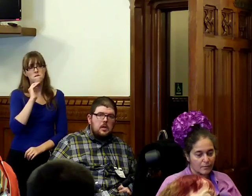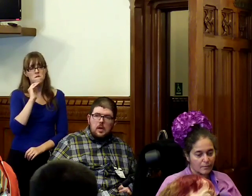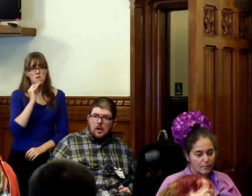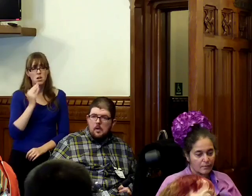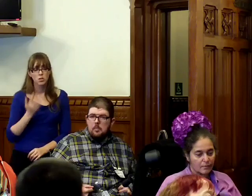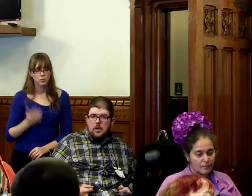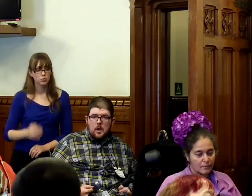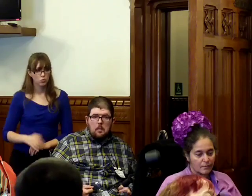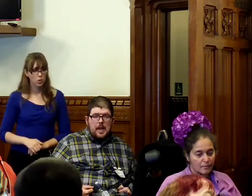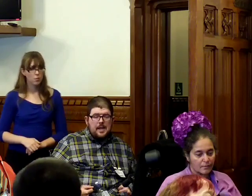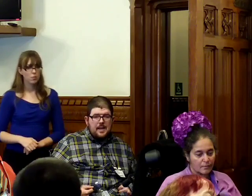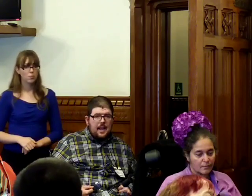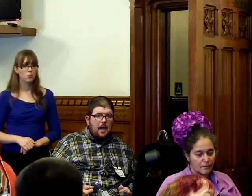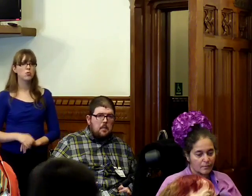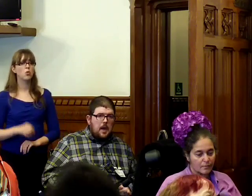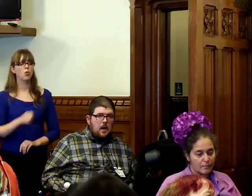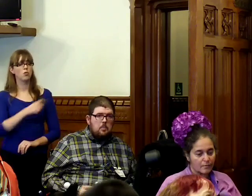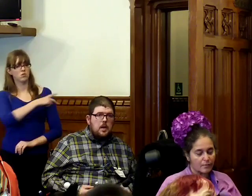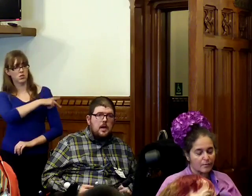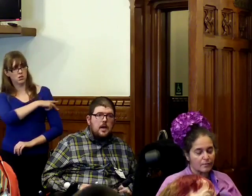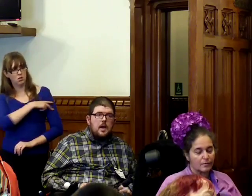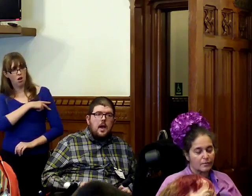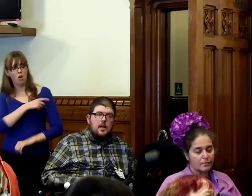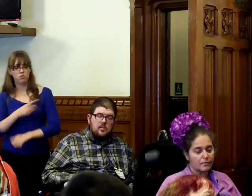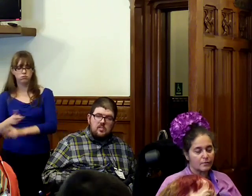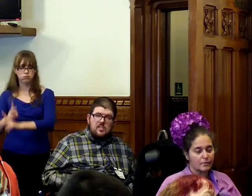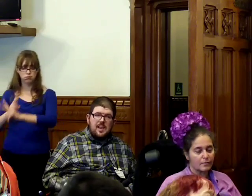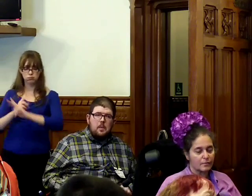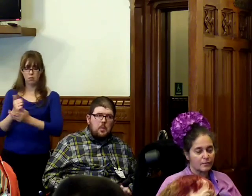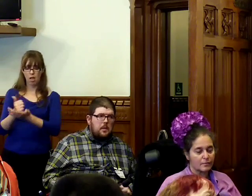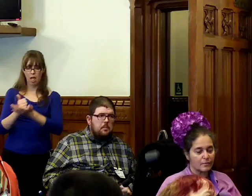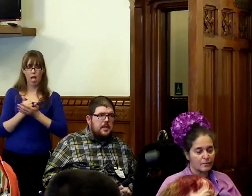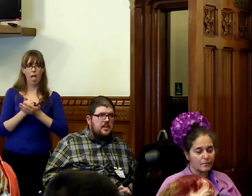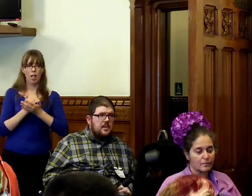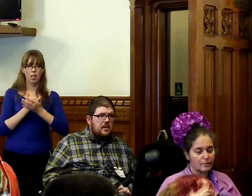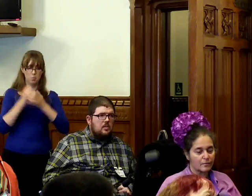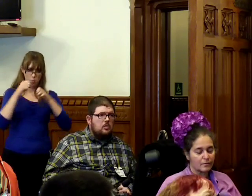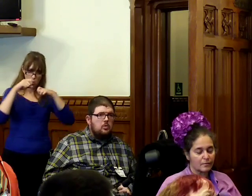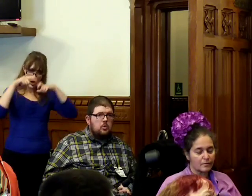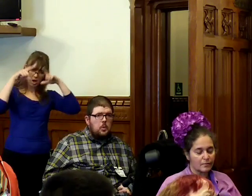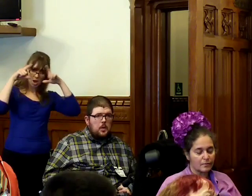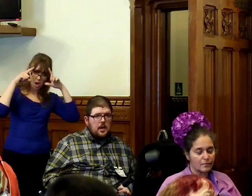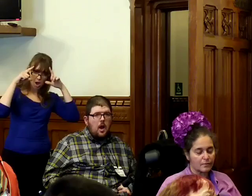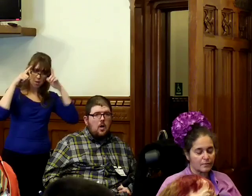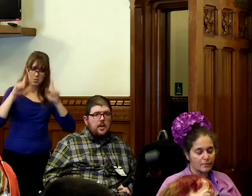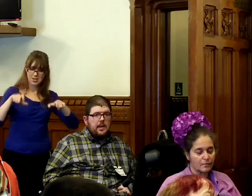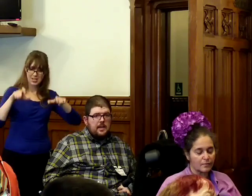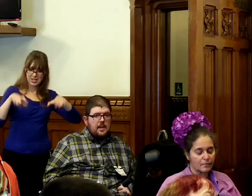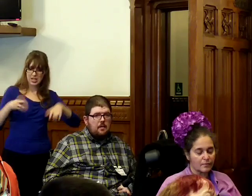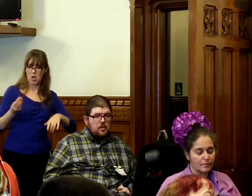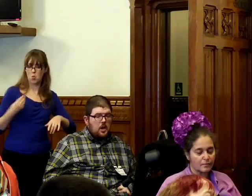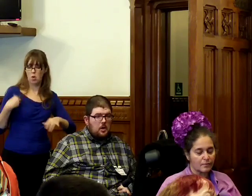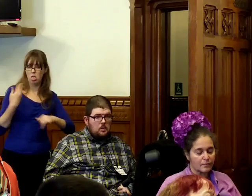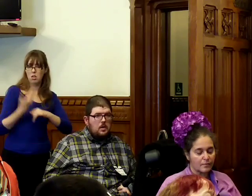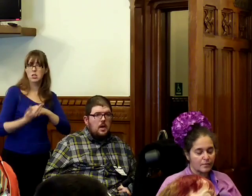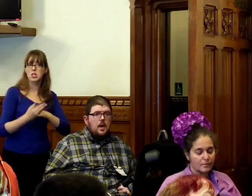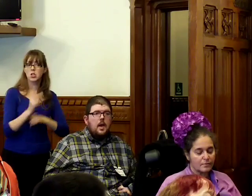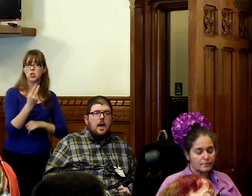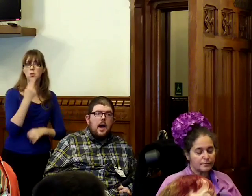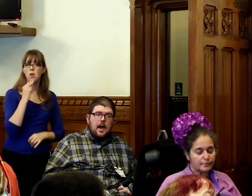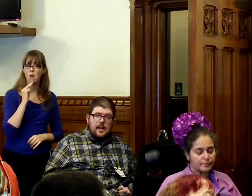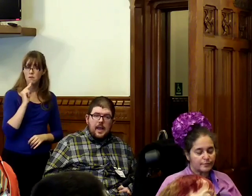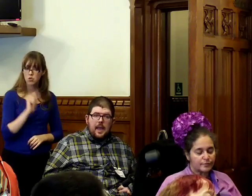People would come in and get me up and stay with me till 2 o'clock in the